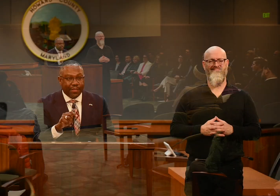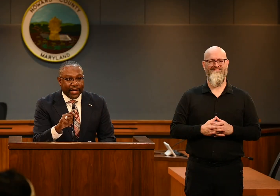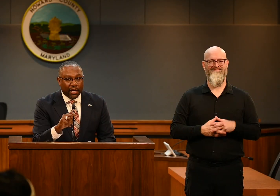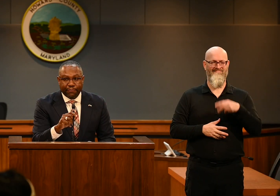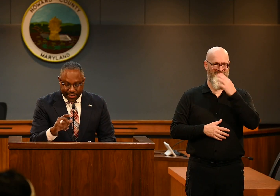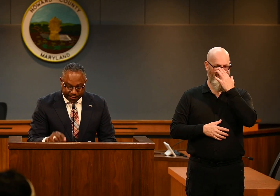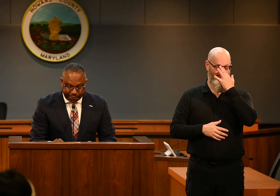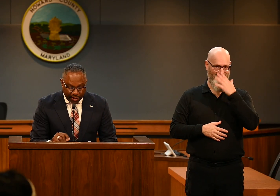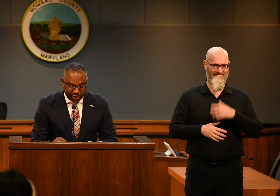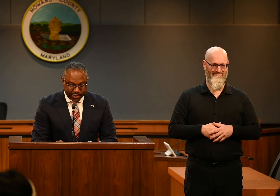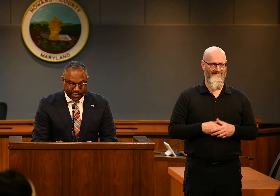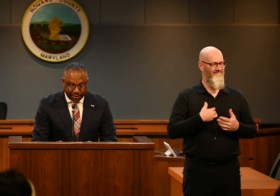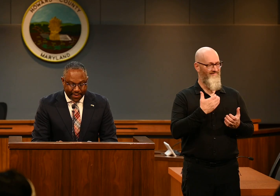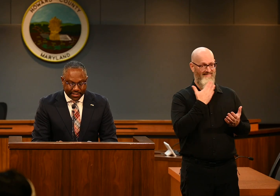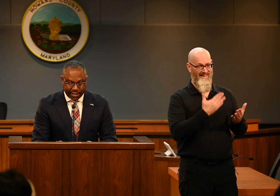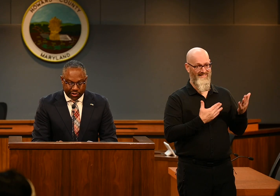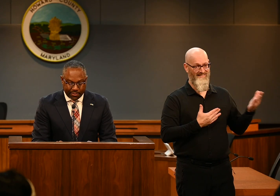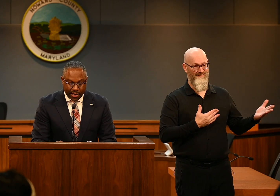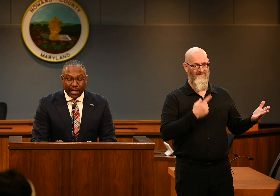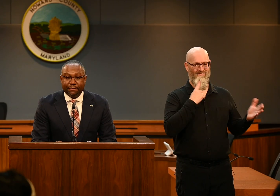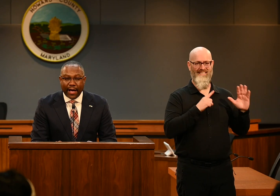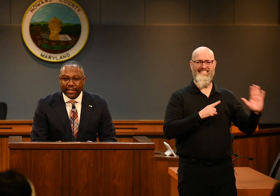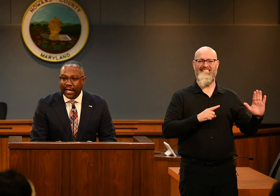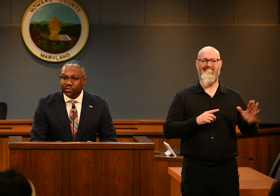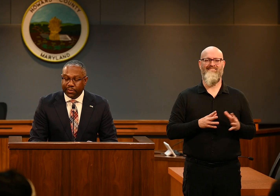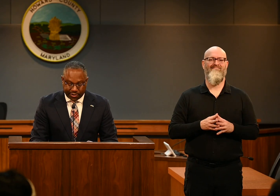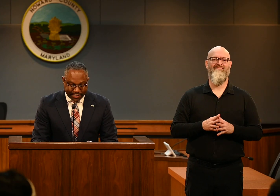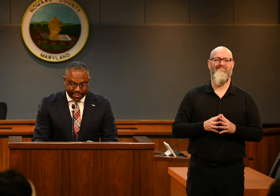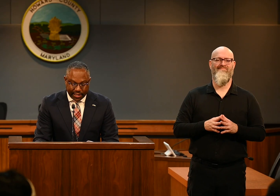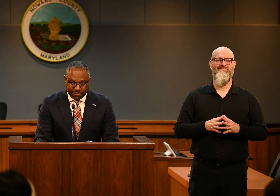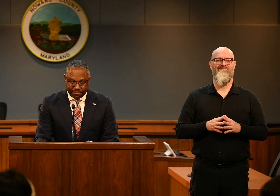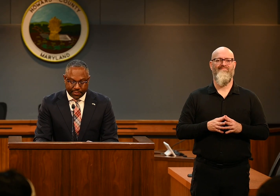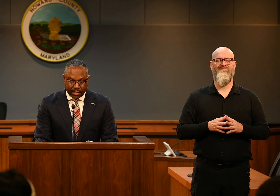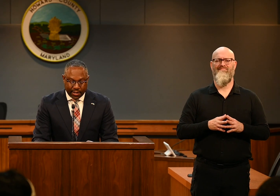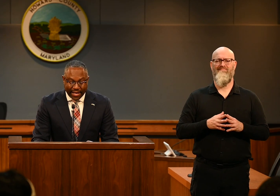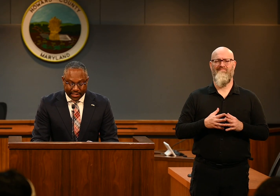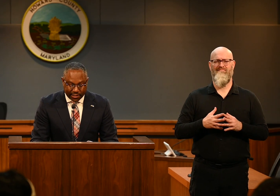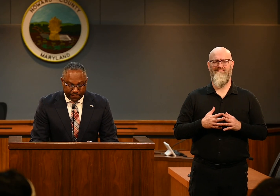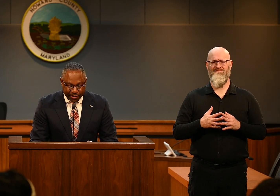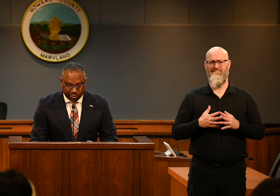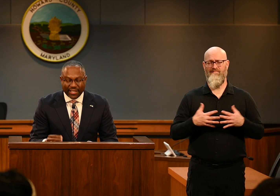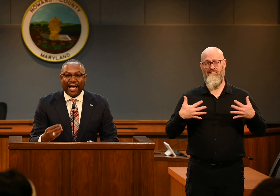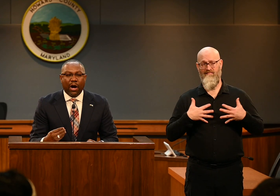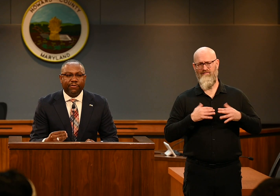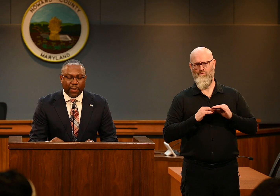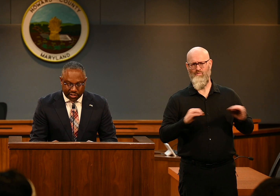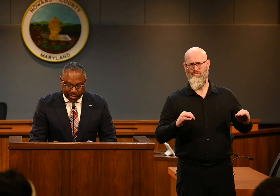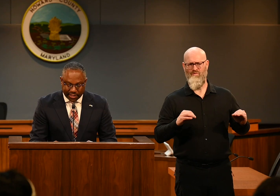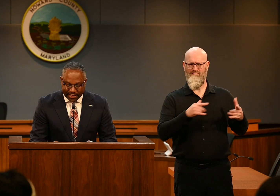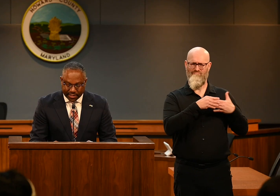I want to thank him for his fearless, steadfast leadership in filing Council Bill 16. As elected officials, it is